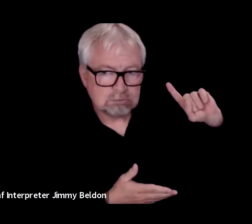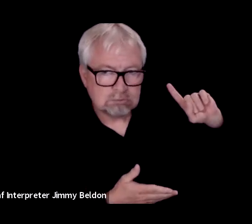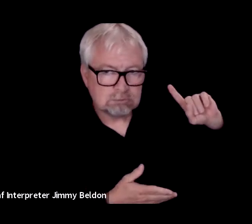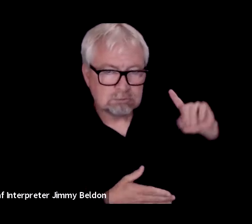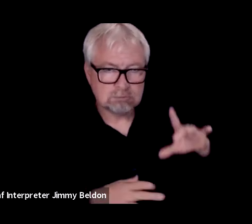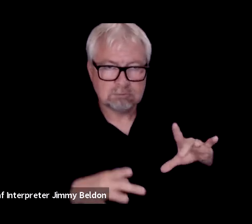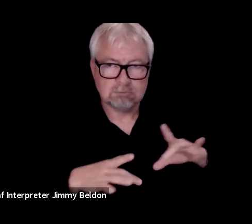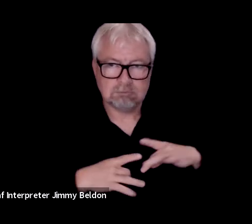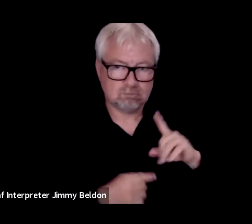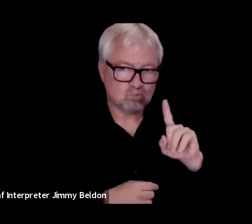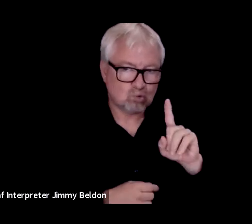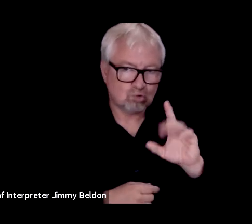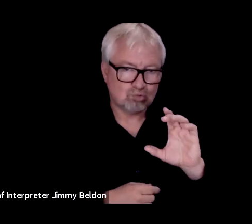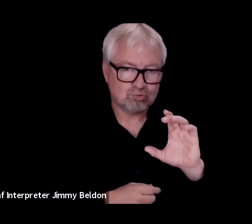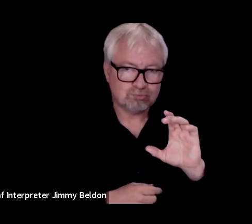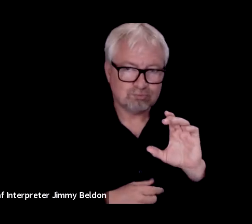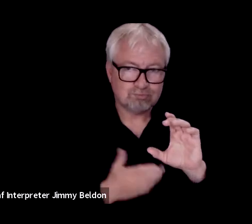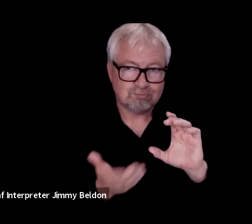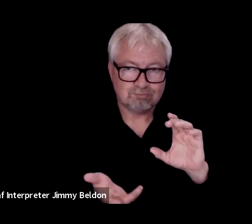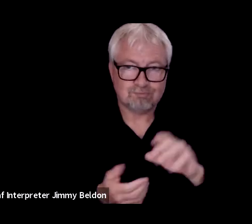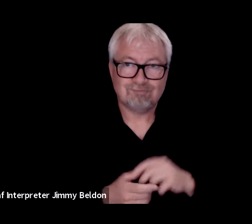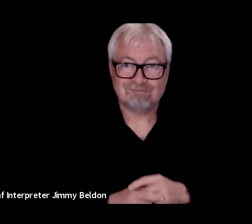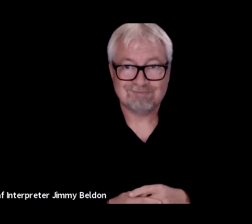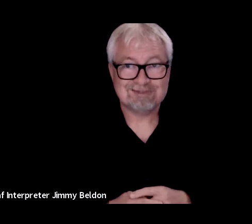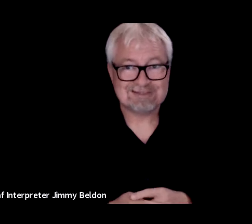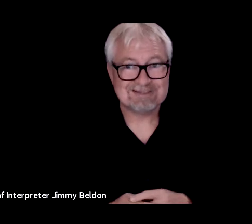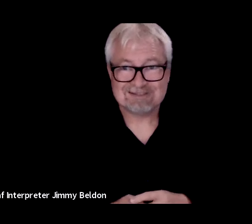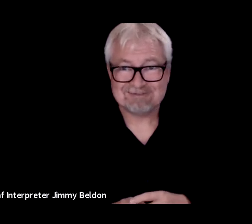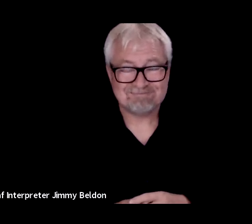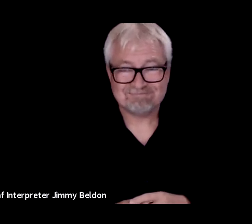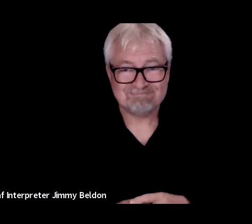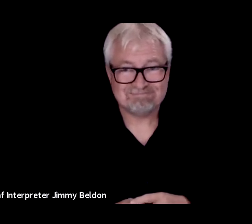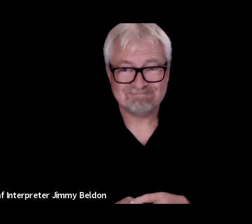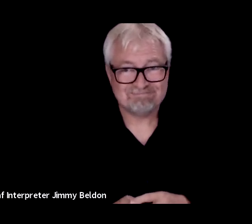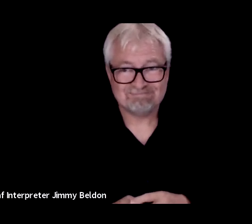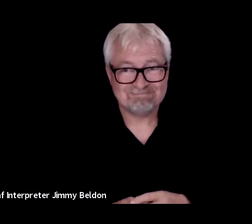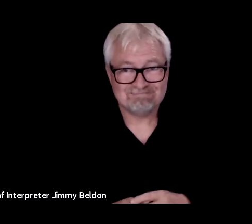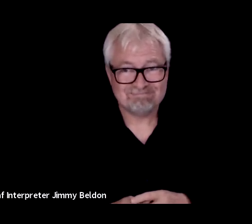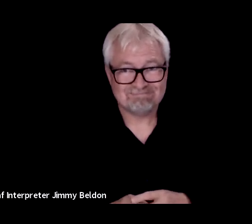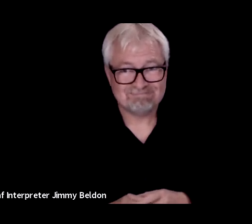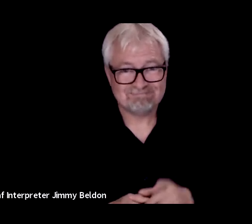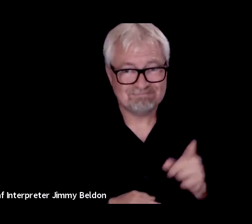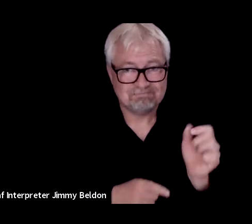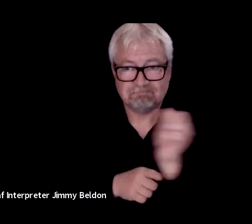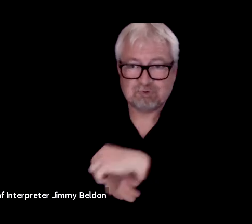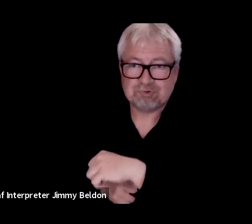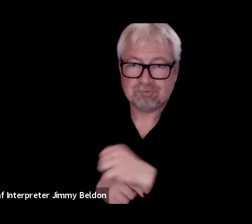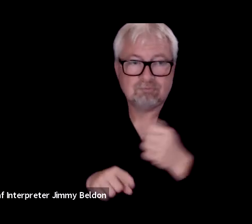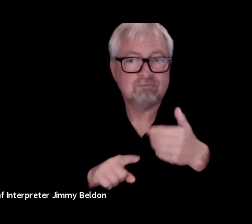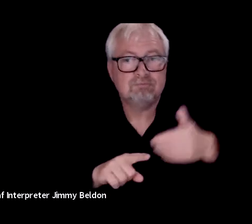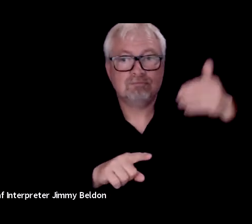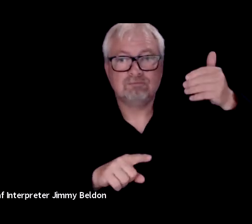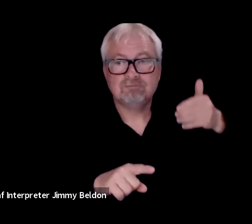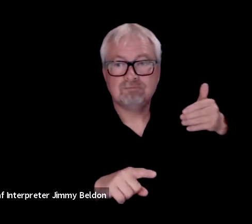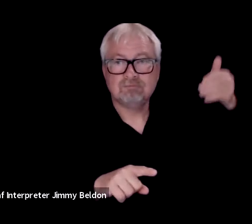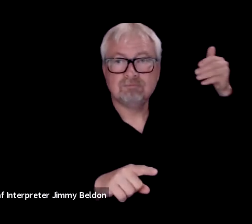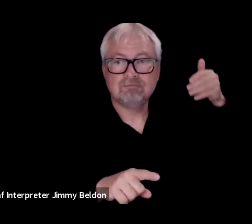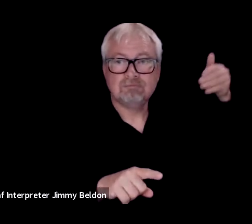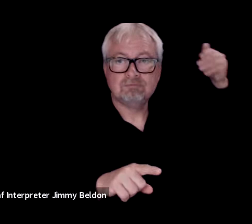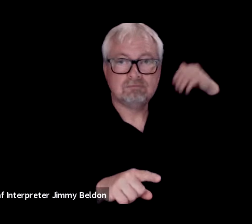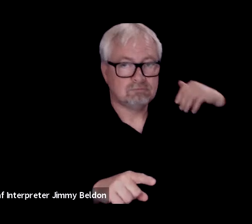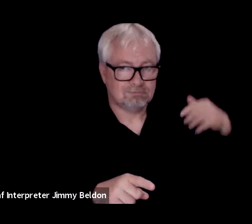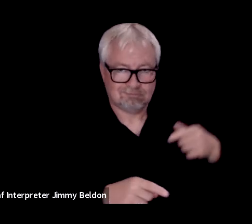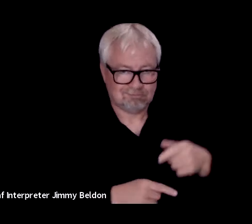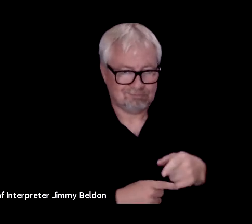level that we've not seen previously. So that is a concern, and that the cases